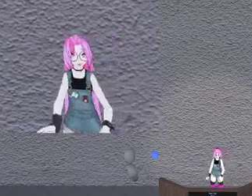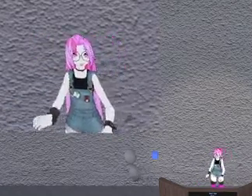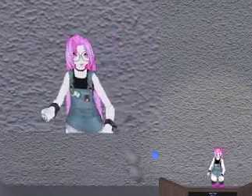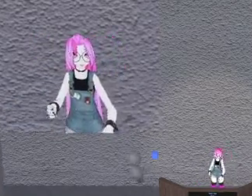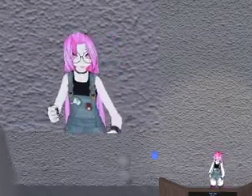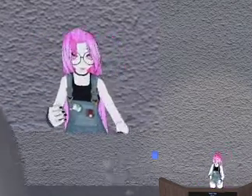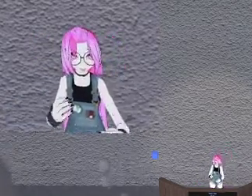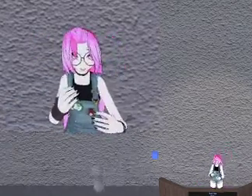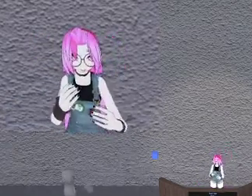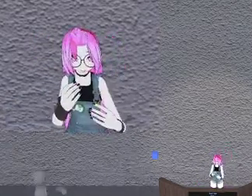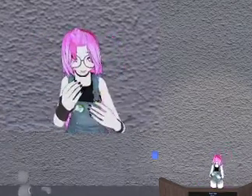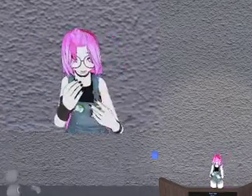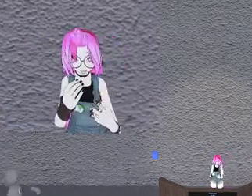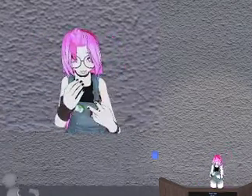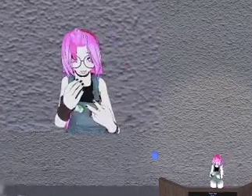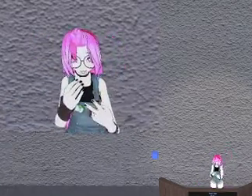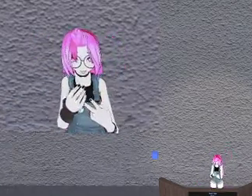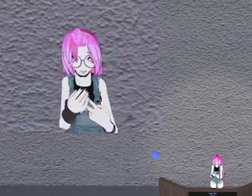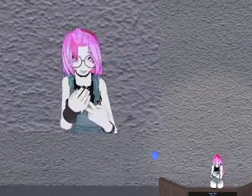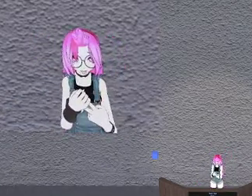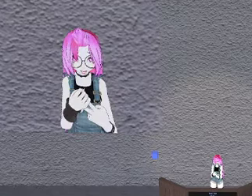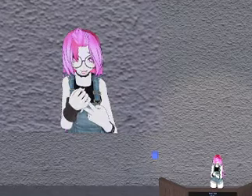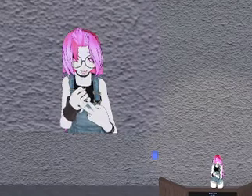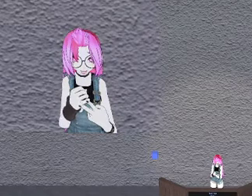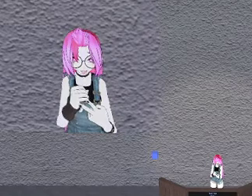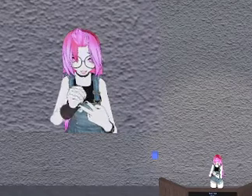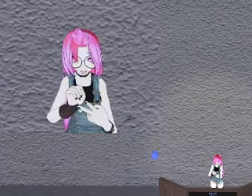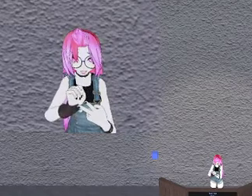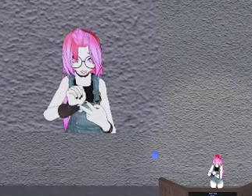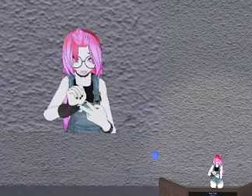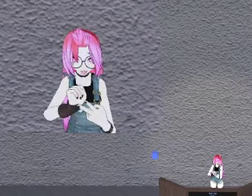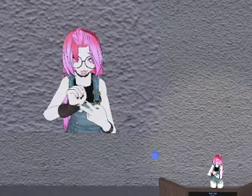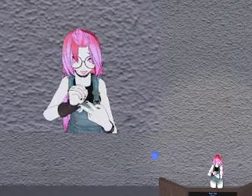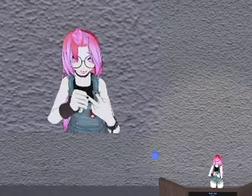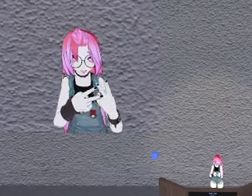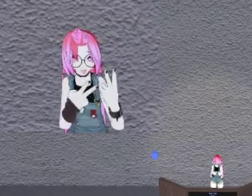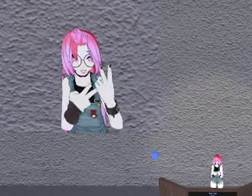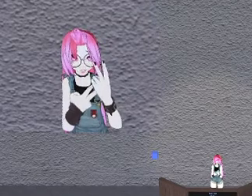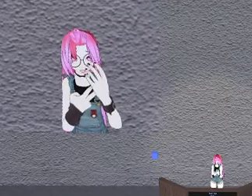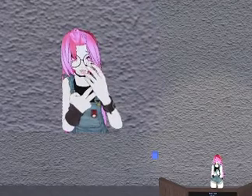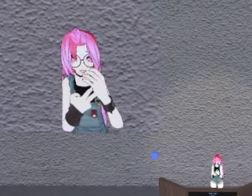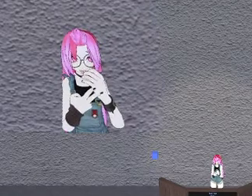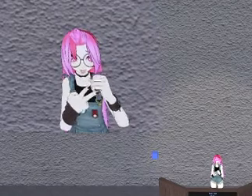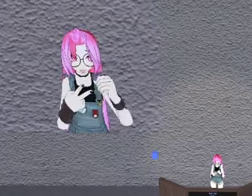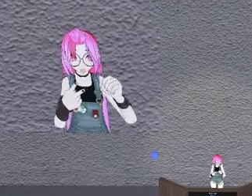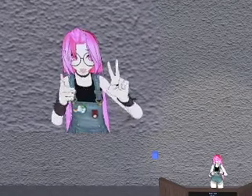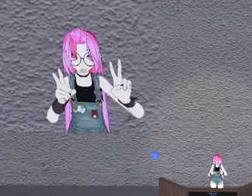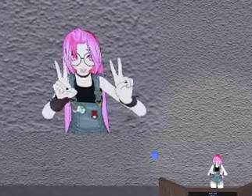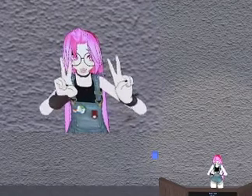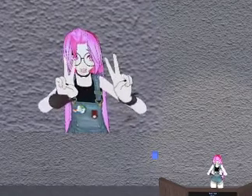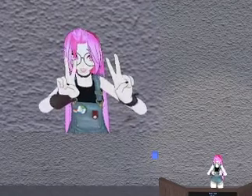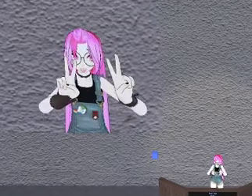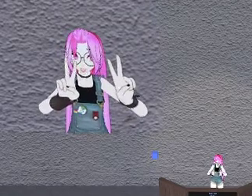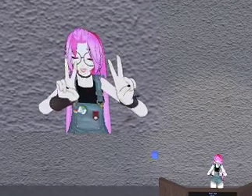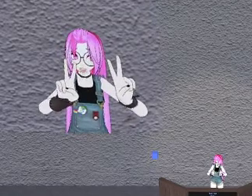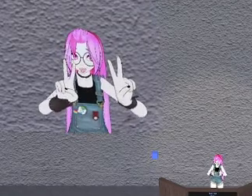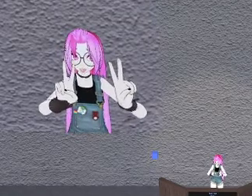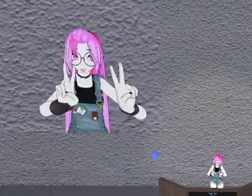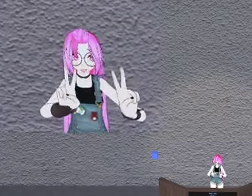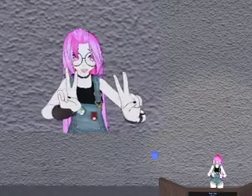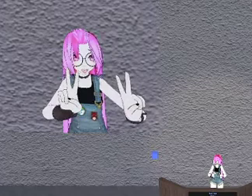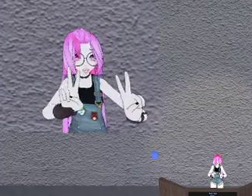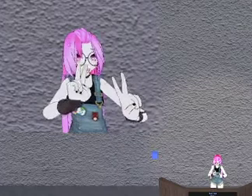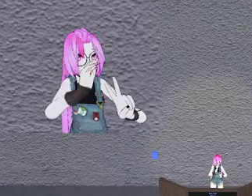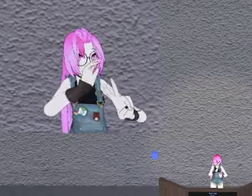I sign. There's multiple ways. So battery is you're gonna have both. You're gonna have like two X fingers. So you